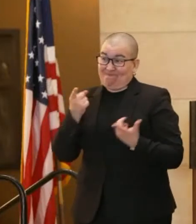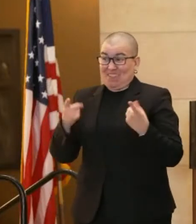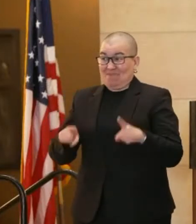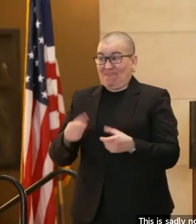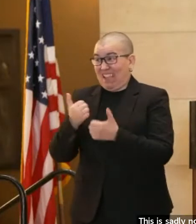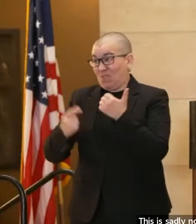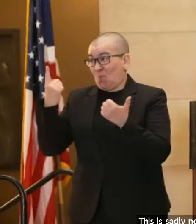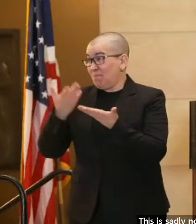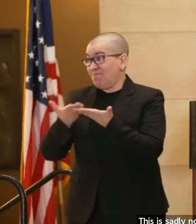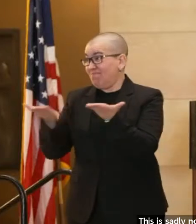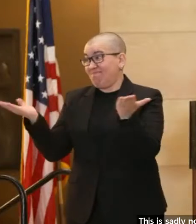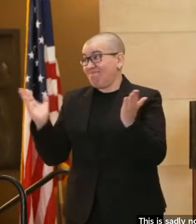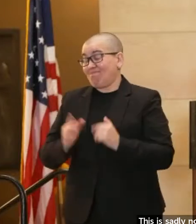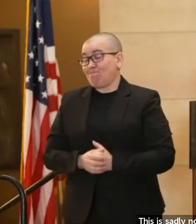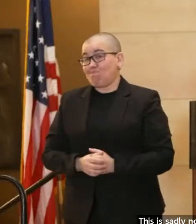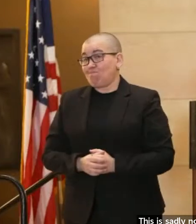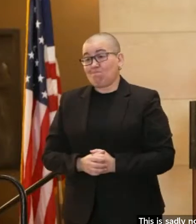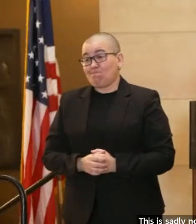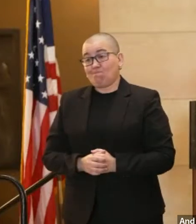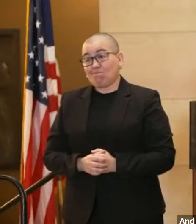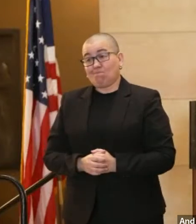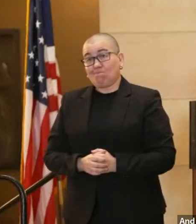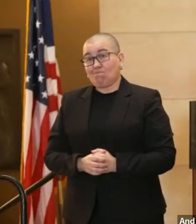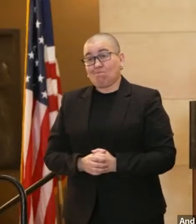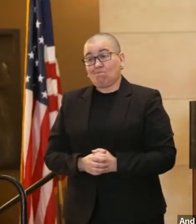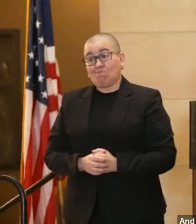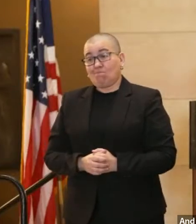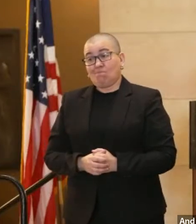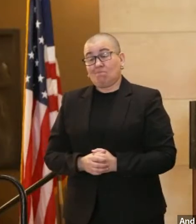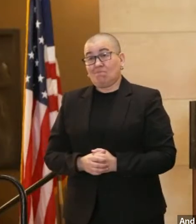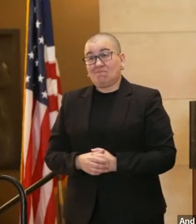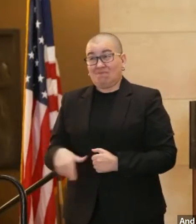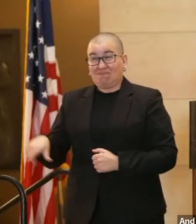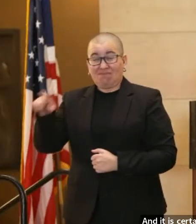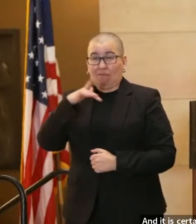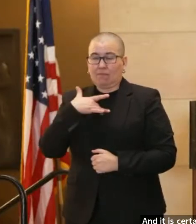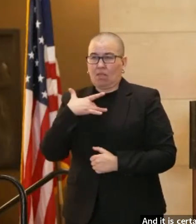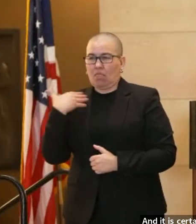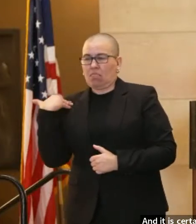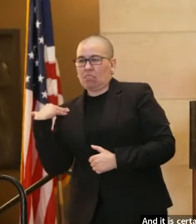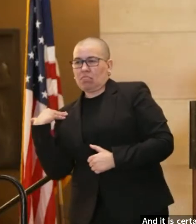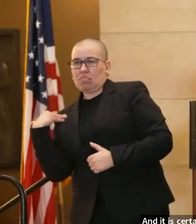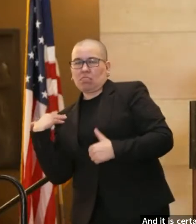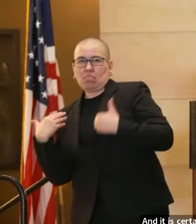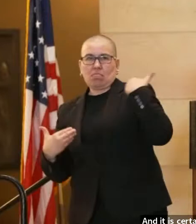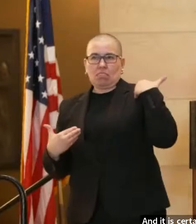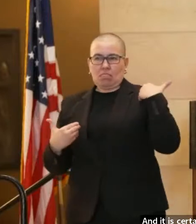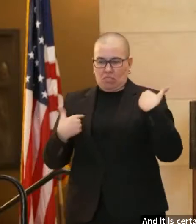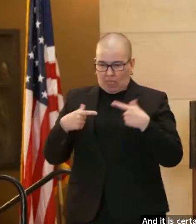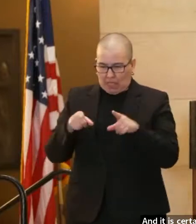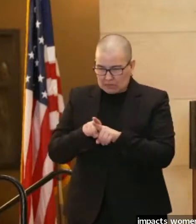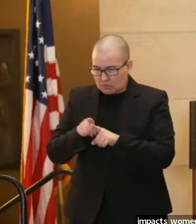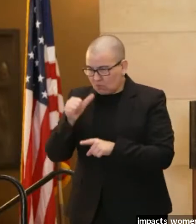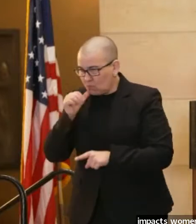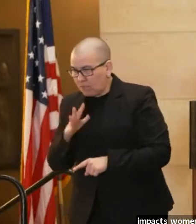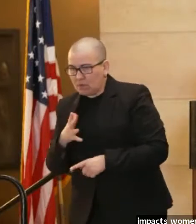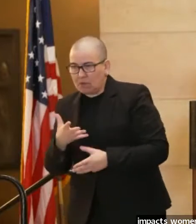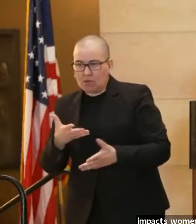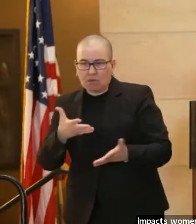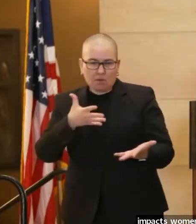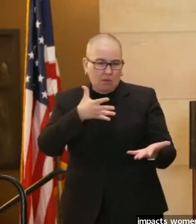it is certainly a weight that disproportionately impacts women, girls, our non-binary community, our